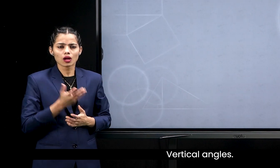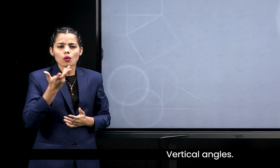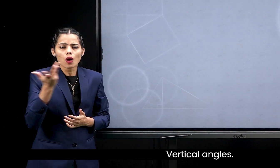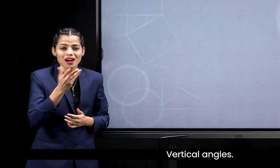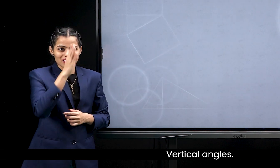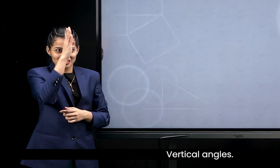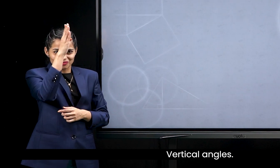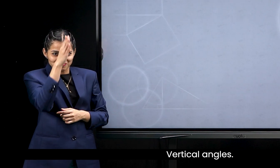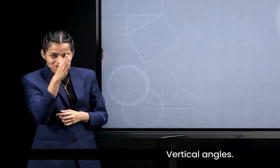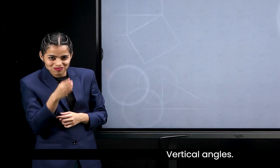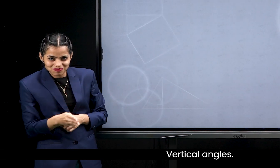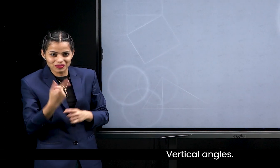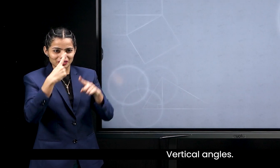Vertical angles.